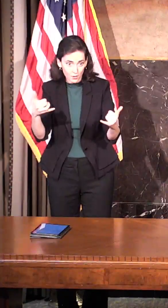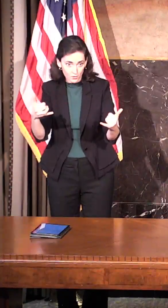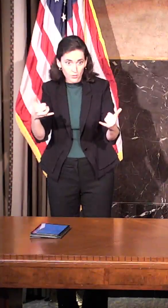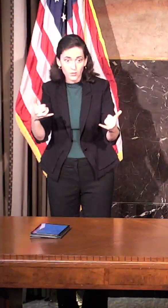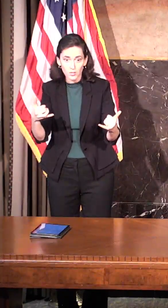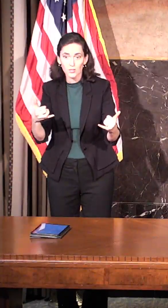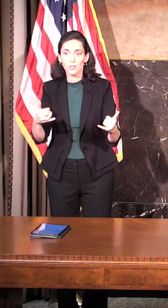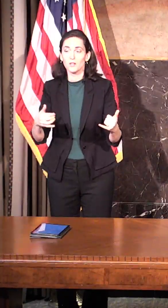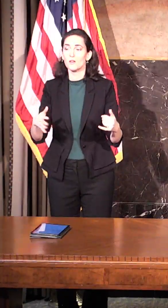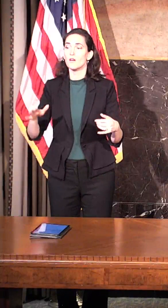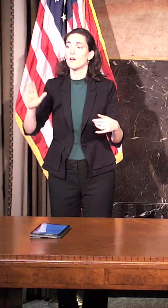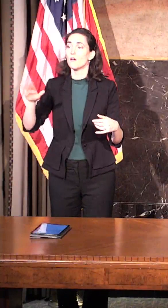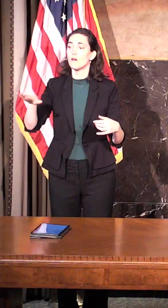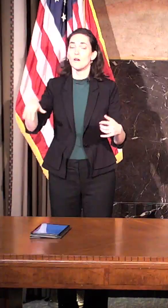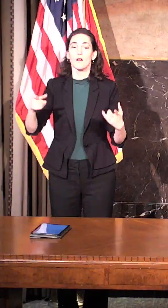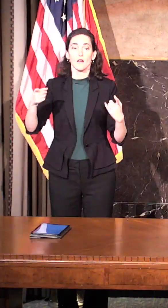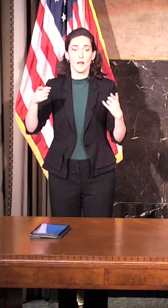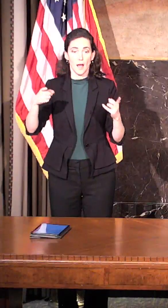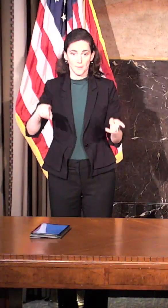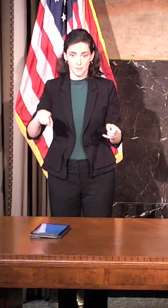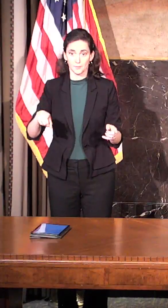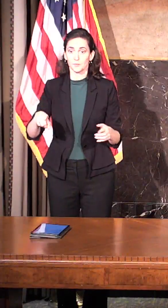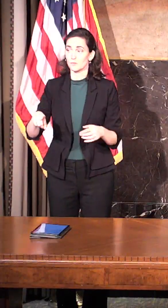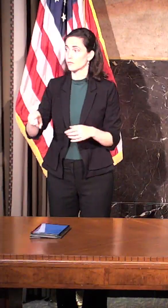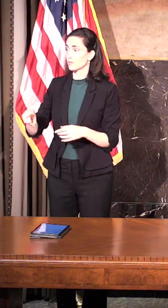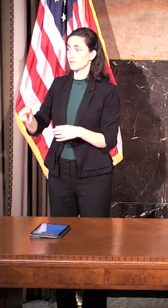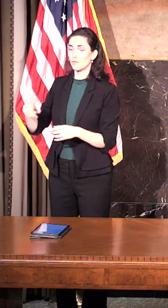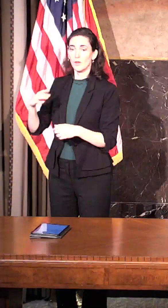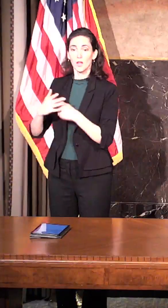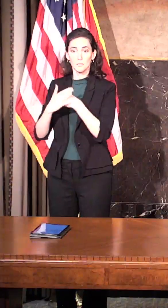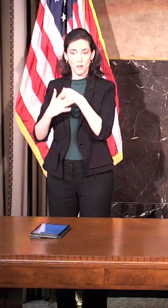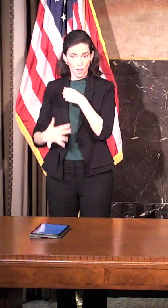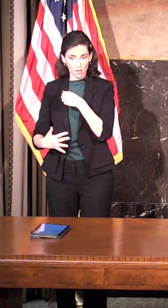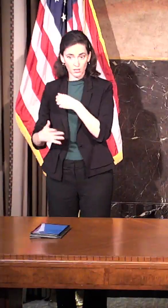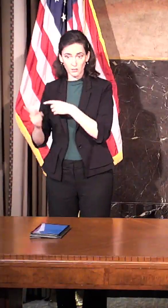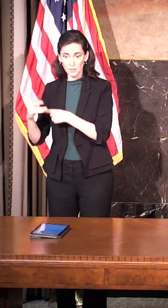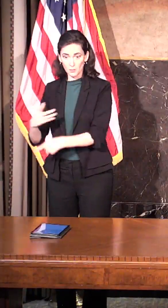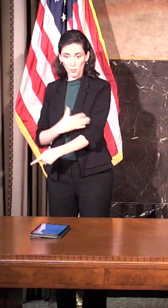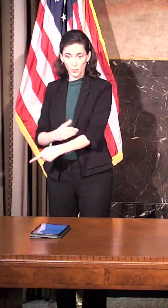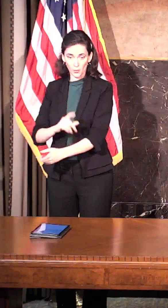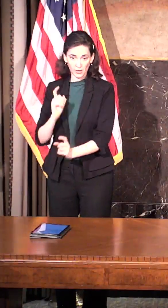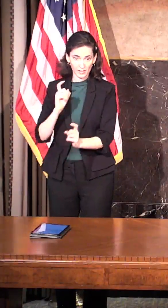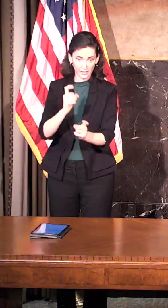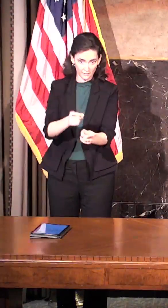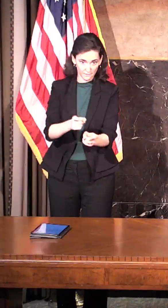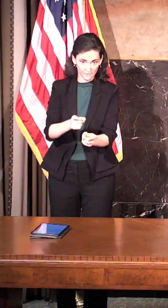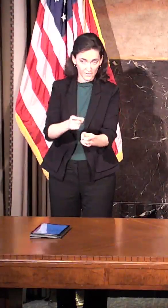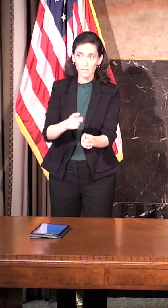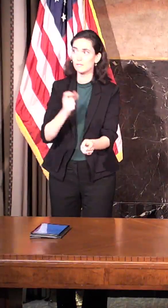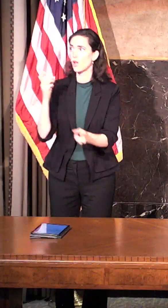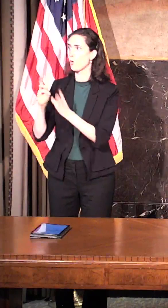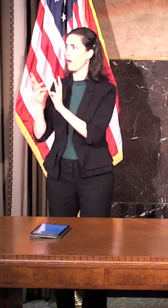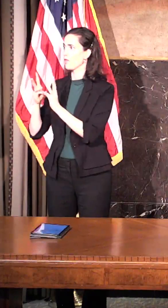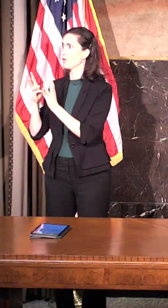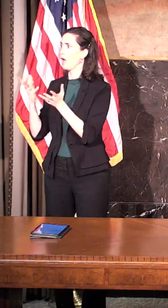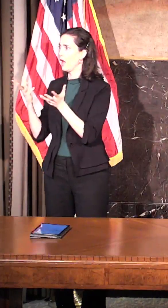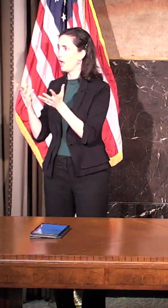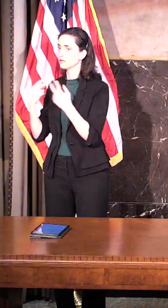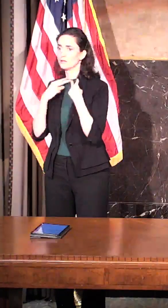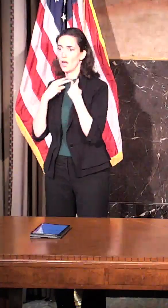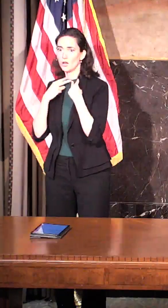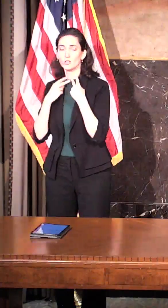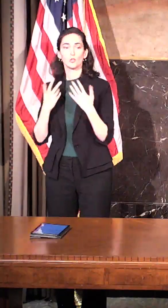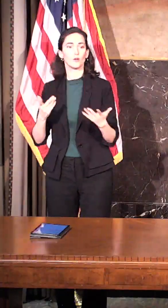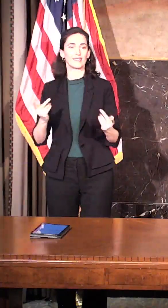to the disruptions in the supply of blood, donated blood with the storm, we have a critical need for blood across the